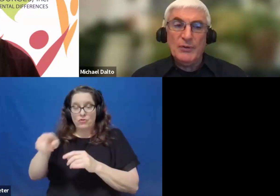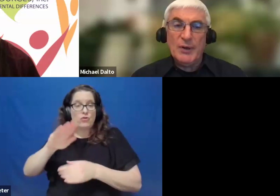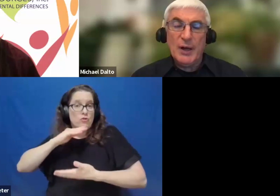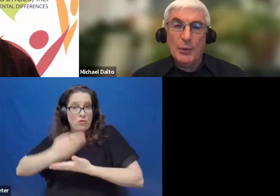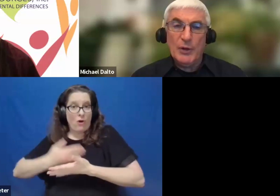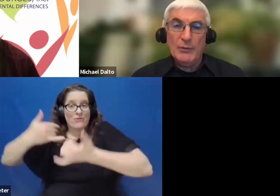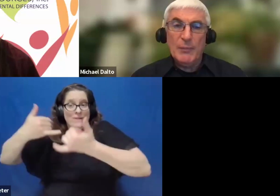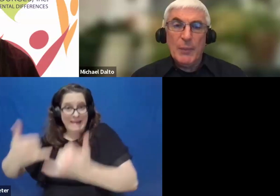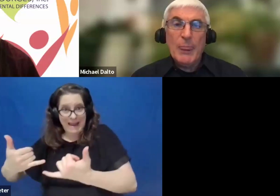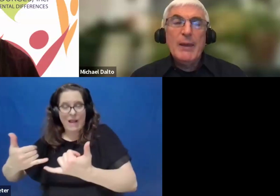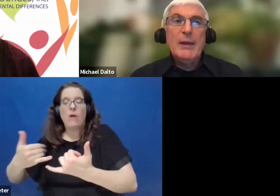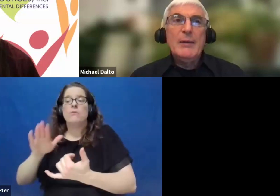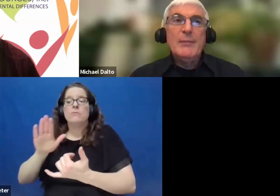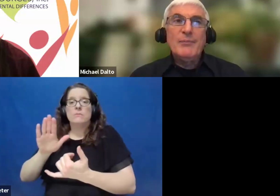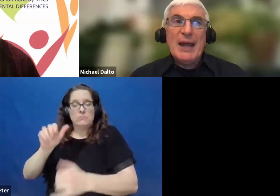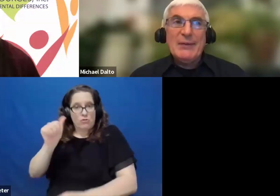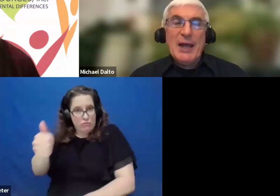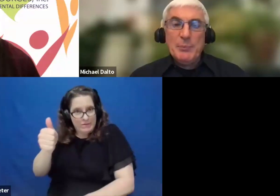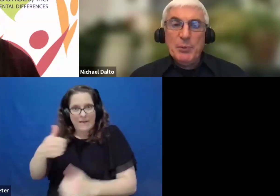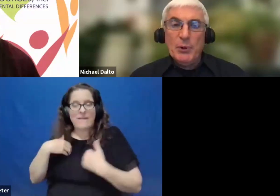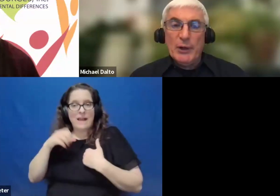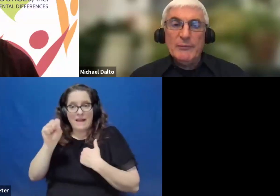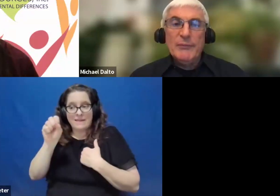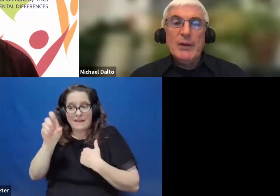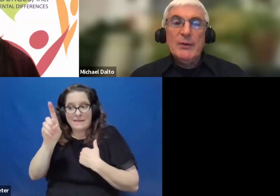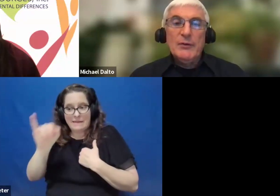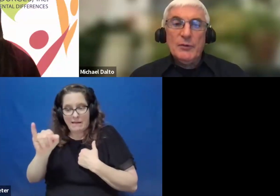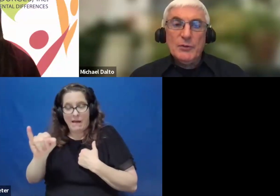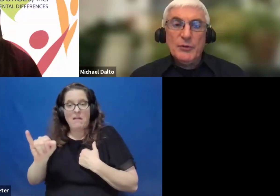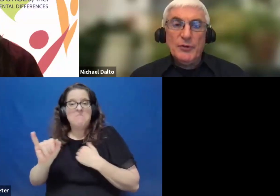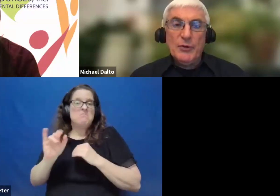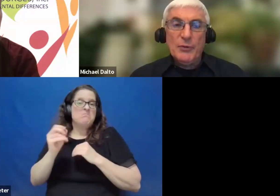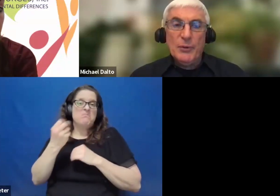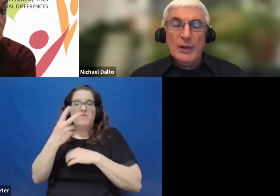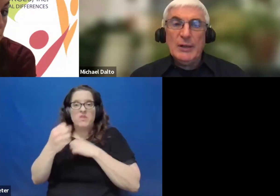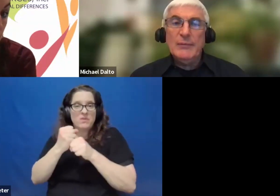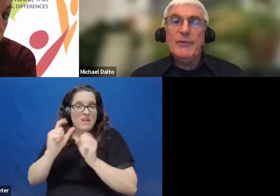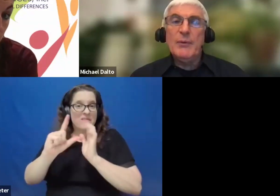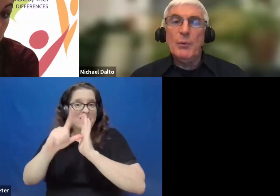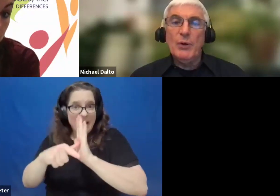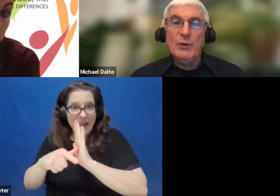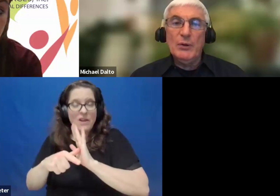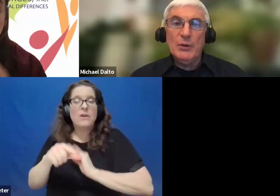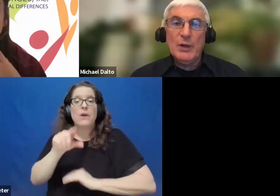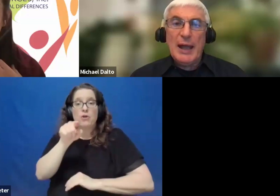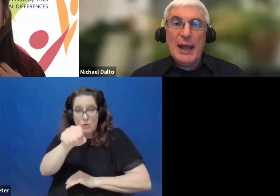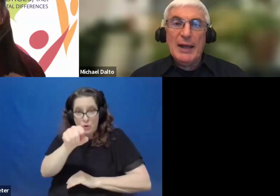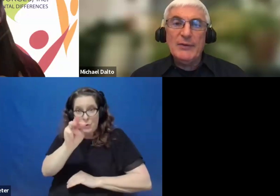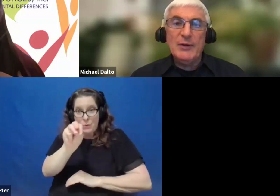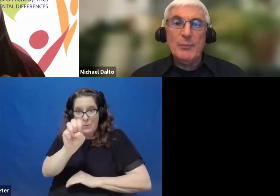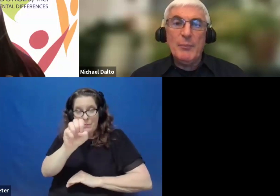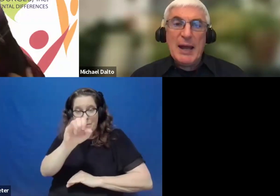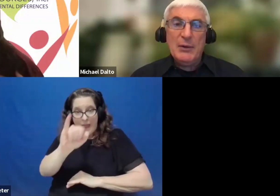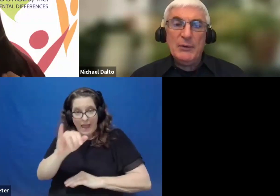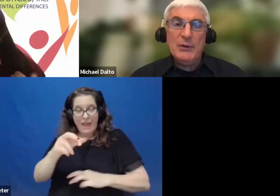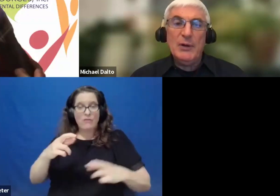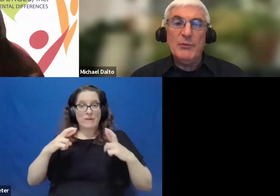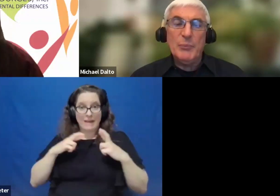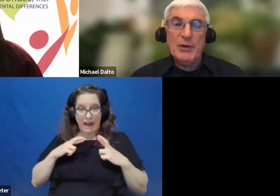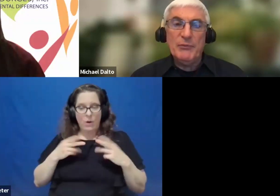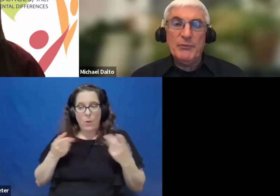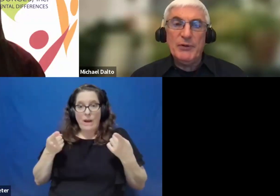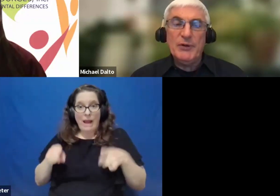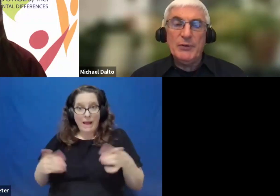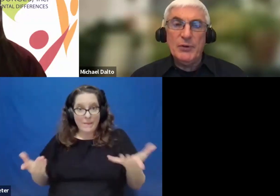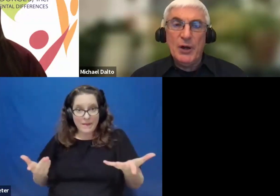Security retirement. At that point, Social Security will look at the amount of